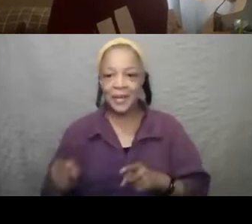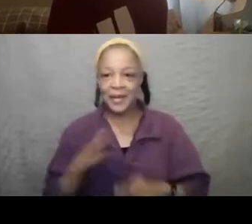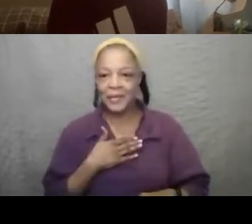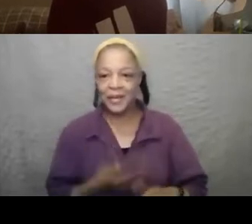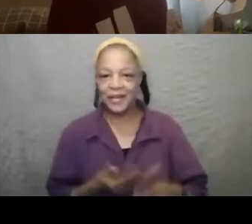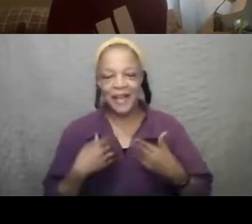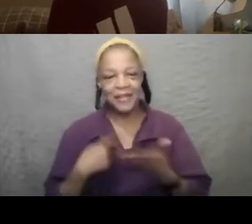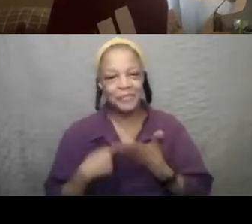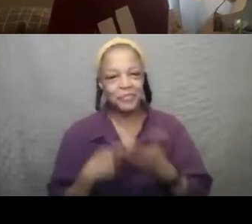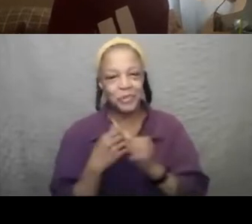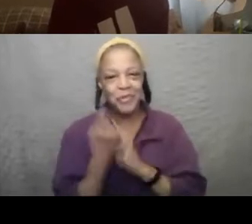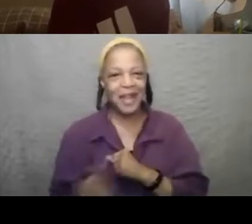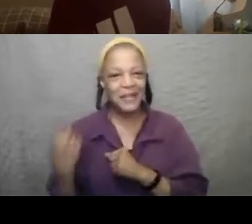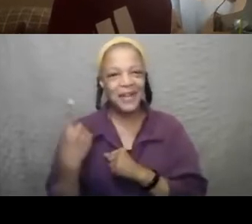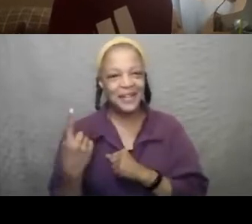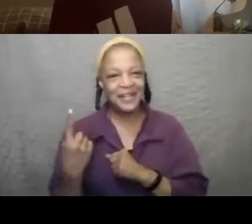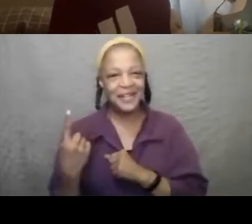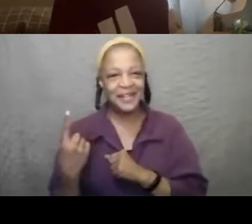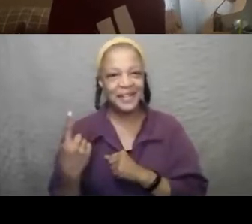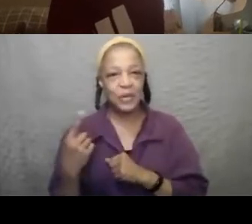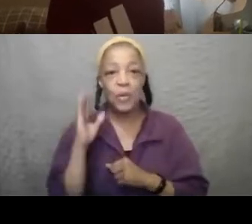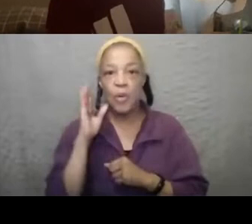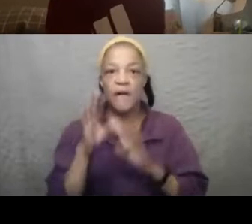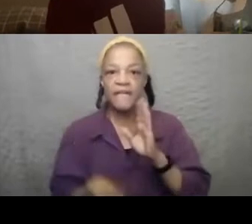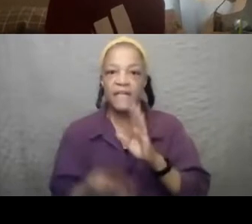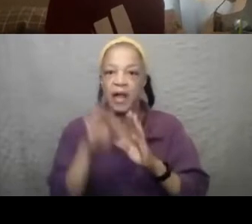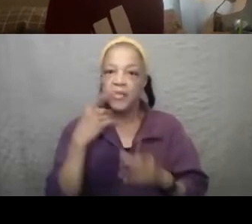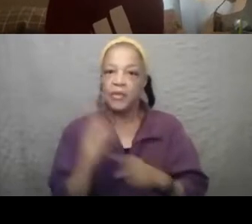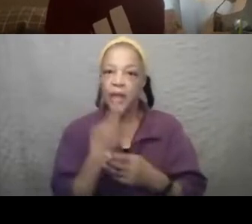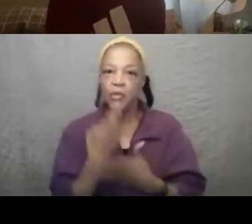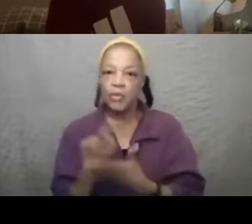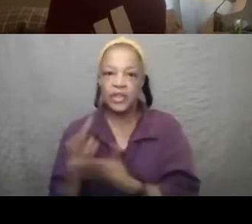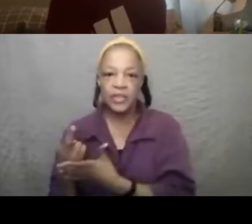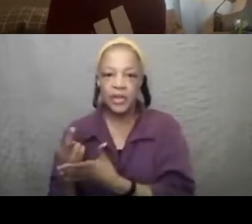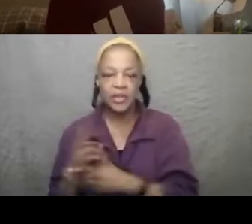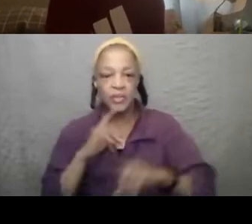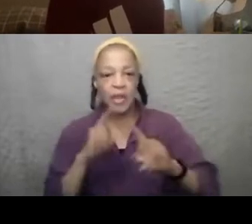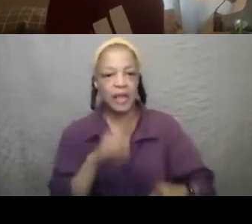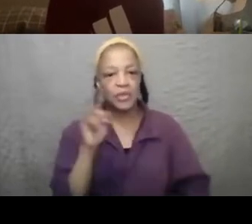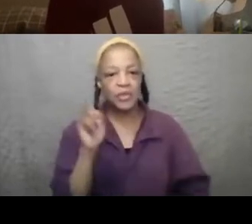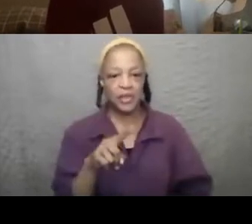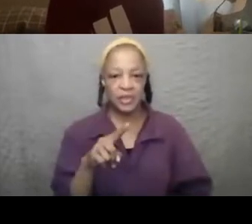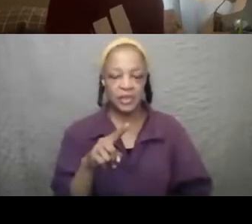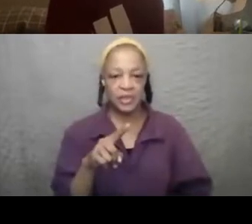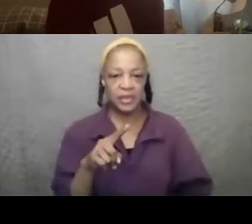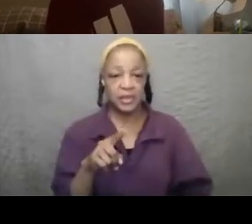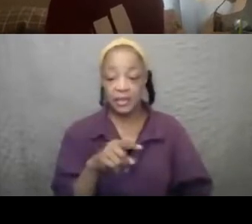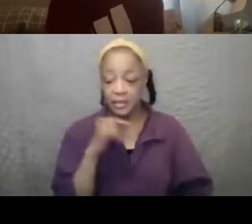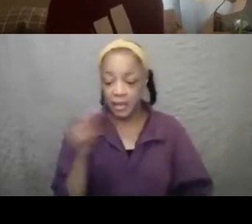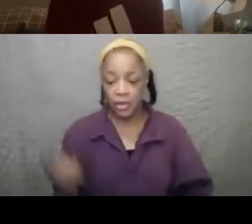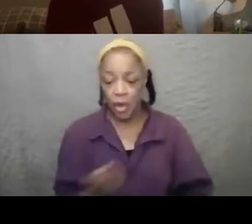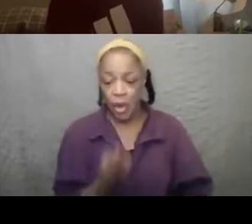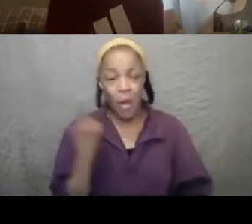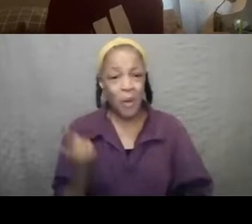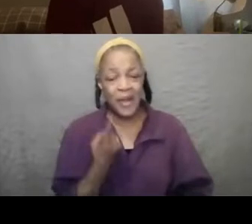anyone to say, you know, we will find you the right resource to answer the question. It doesn't always